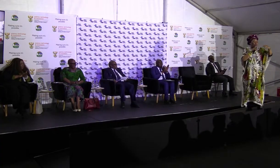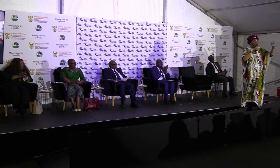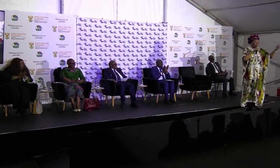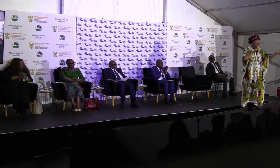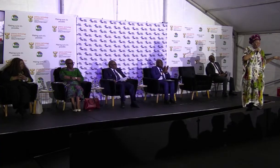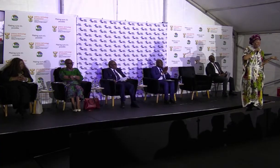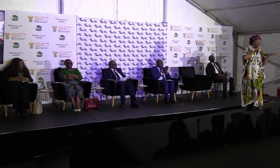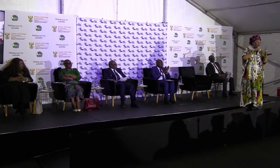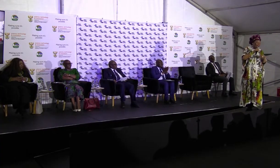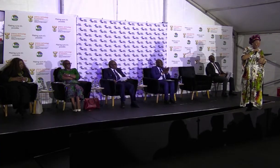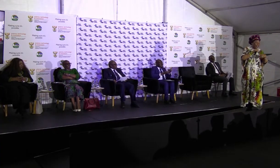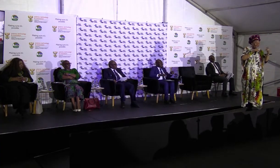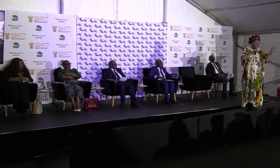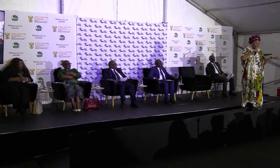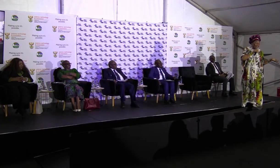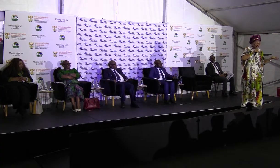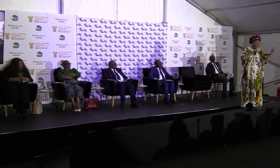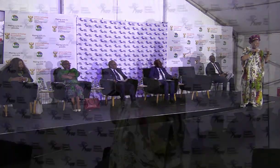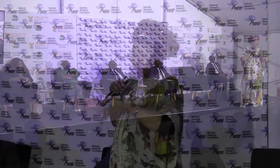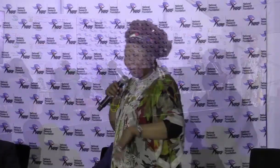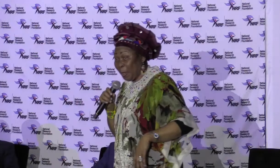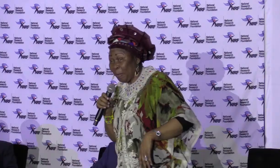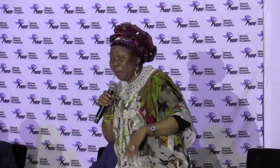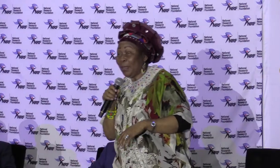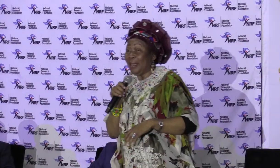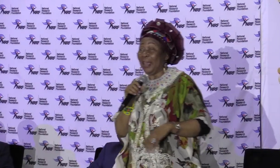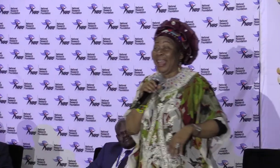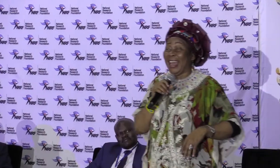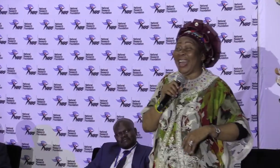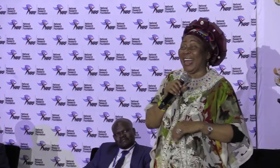And you know for a fact that local is liquor around it.